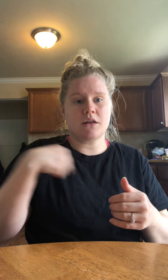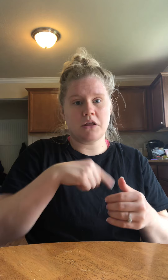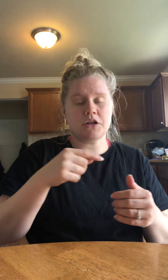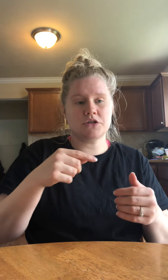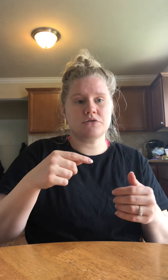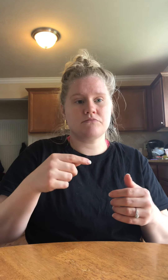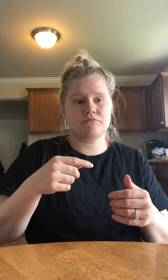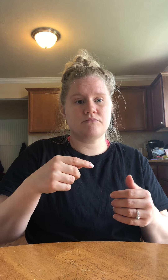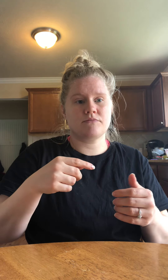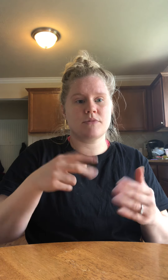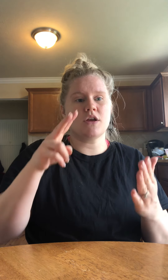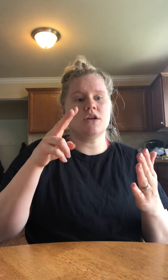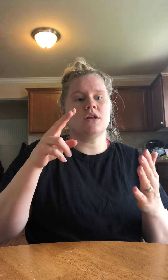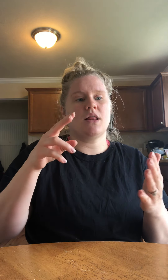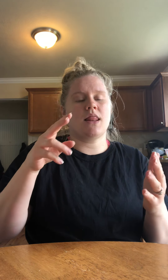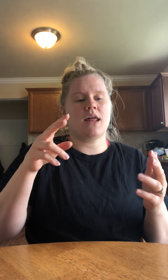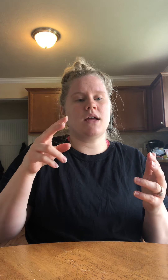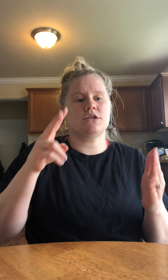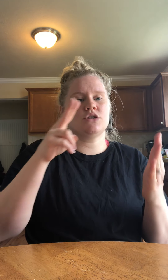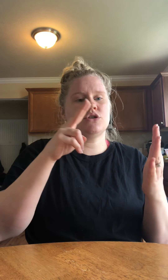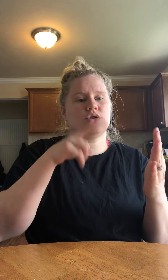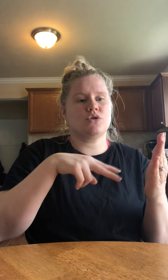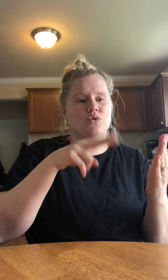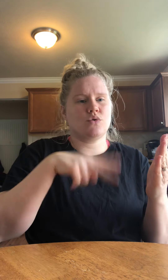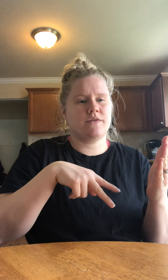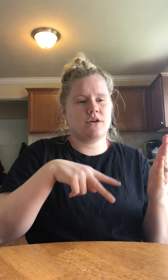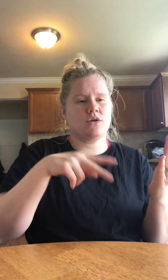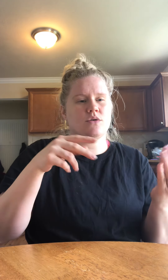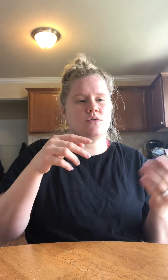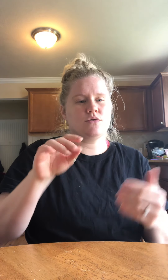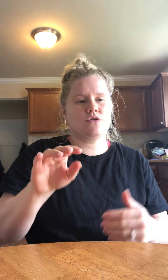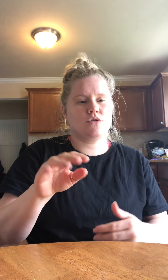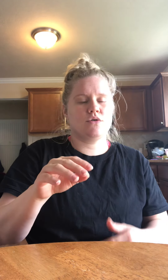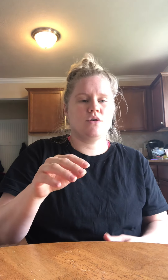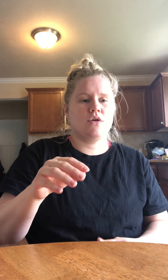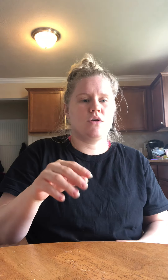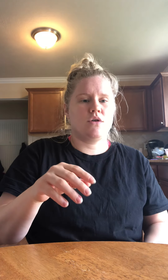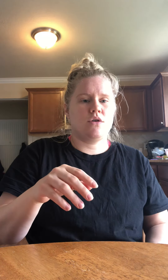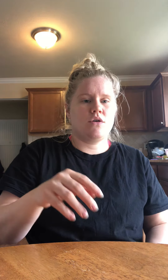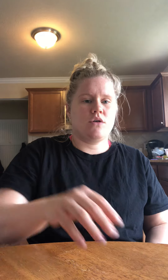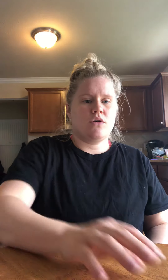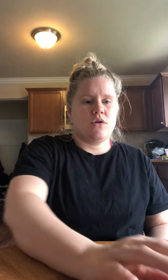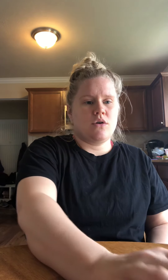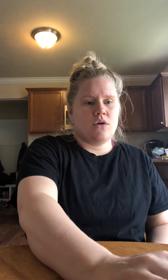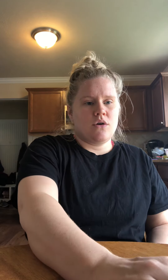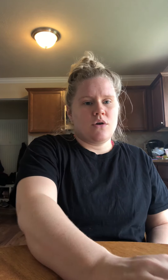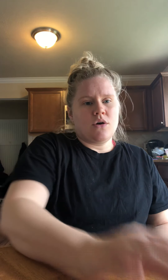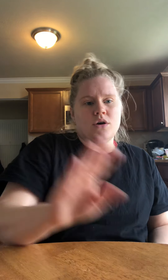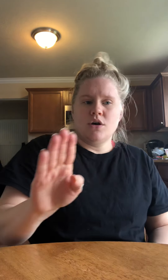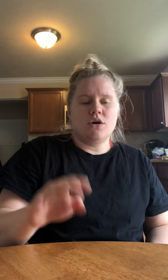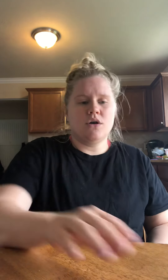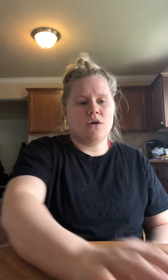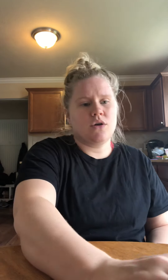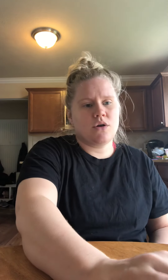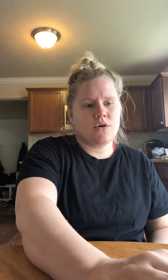where the word itself, the base, doesn't take an S for the plural. It's just the same. The singular is the same as